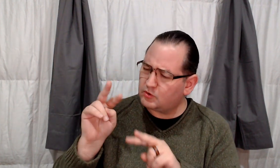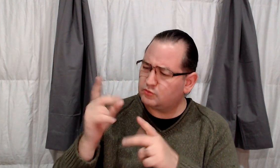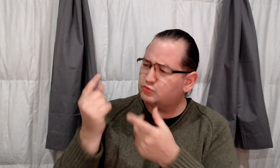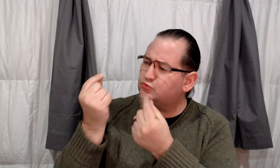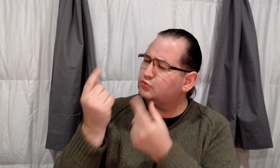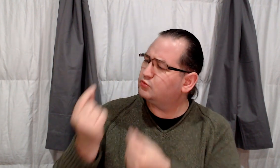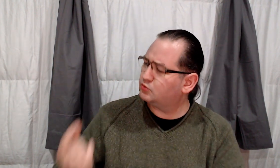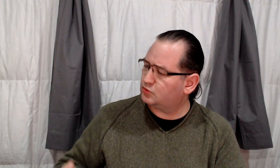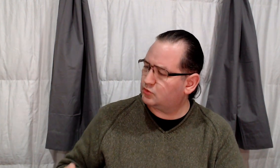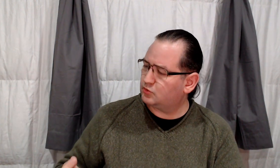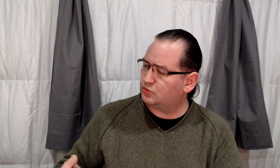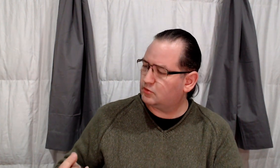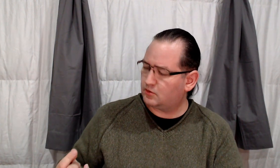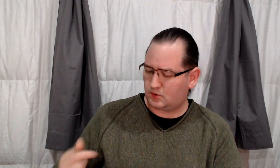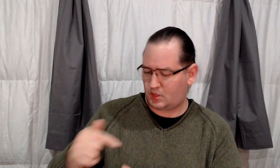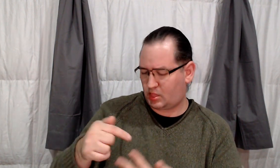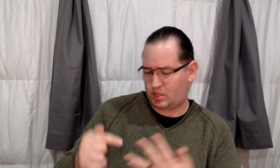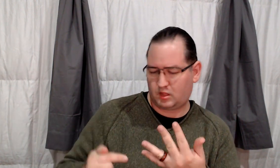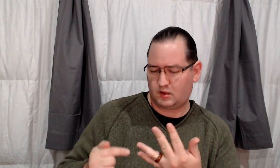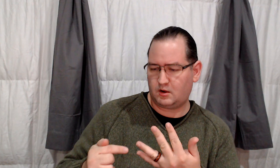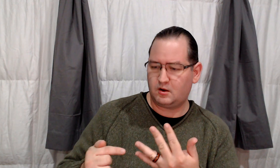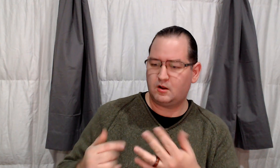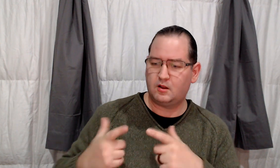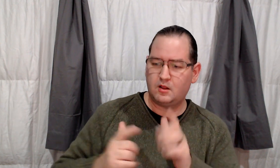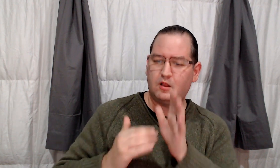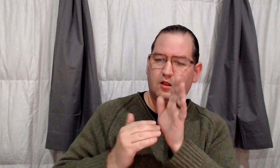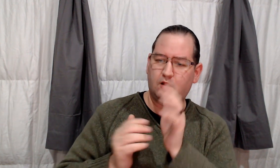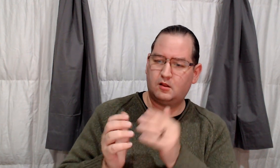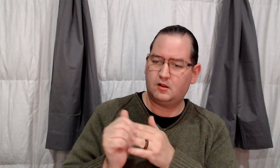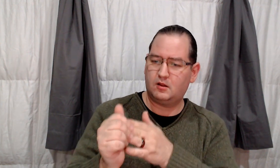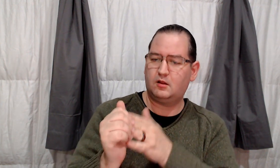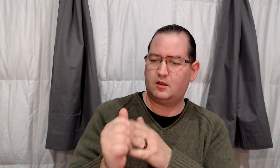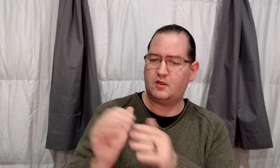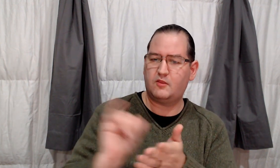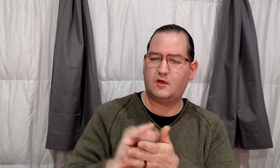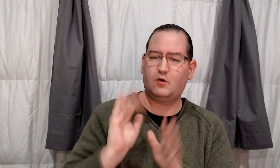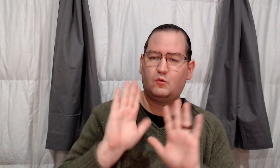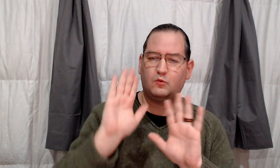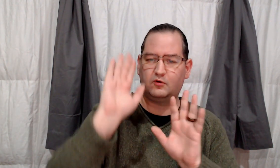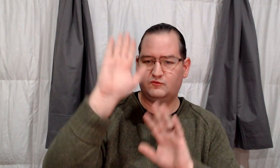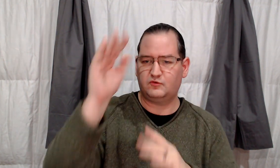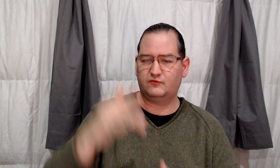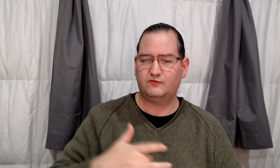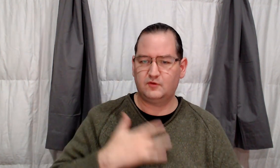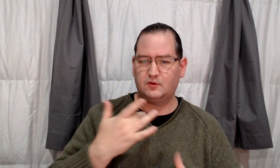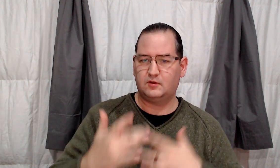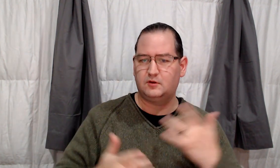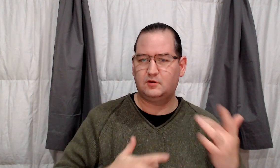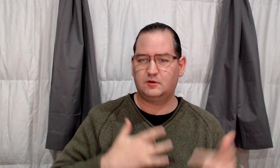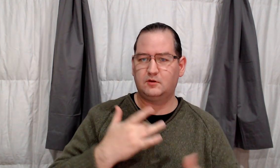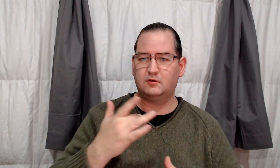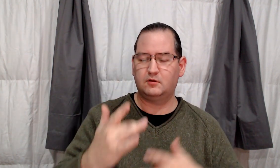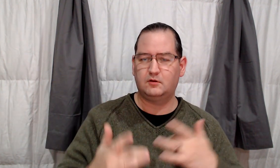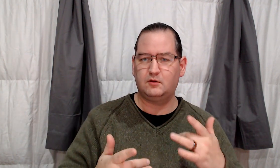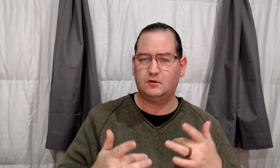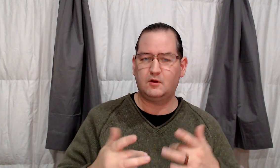The unconscious mind can allow those changes to occur, while the conscious mind drifts off